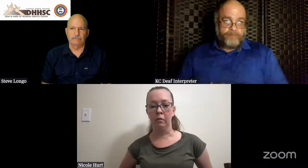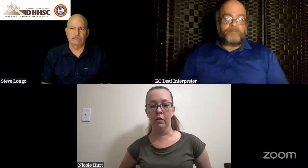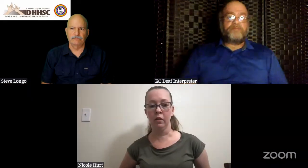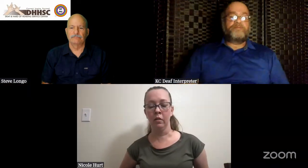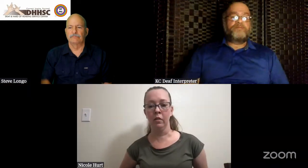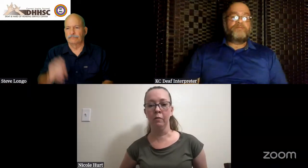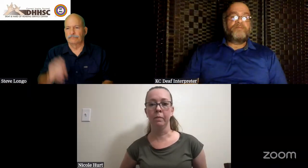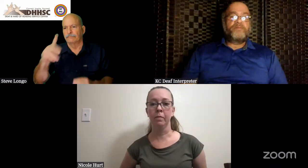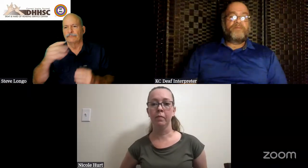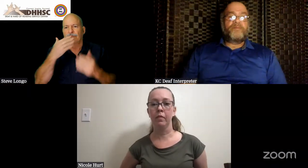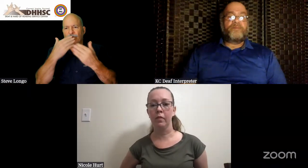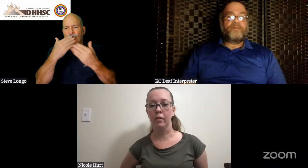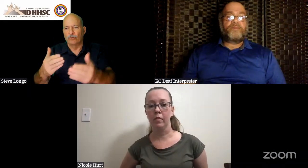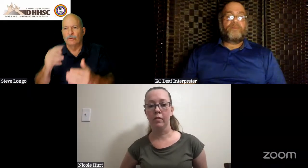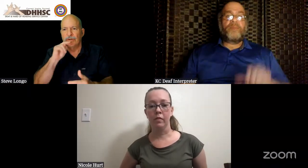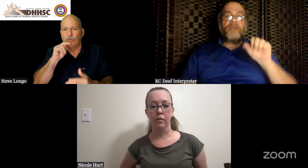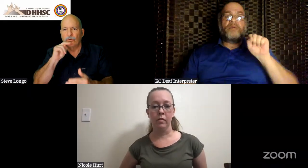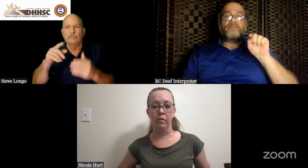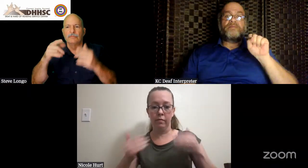think about it if we need to.